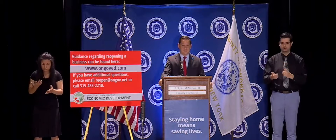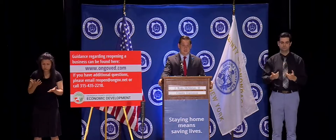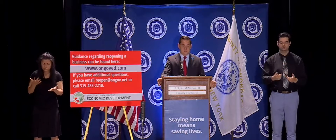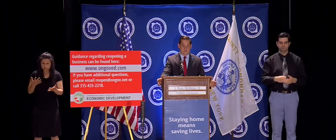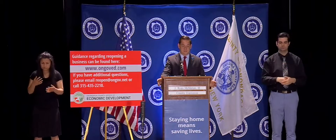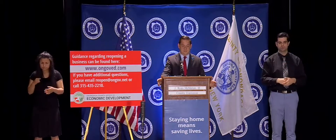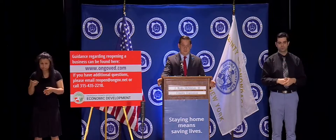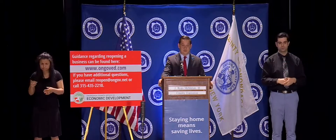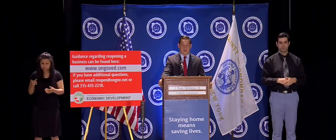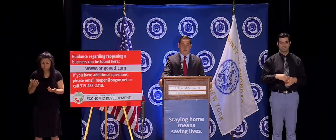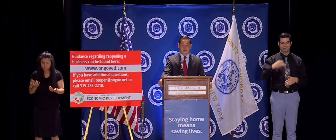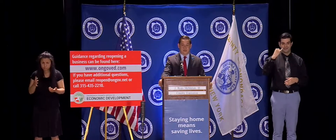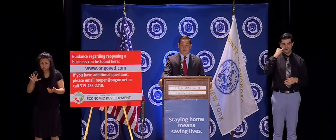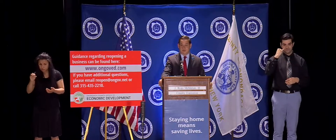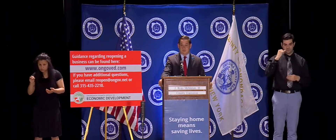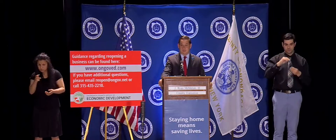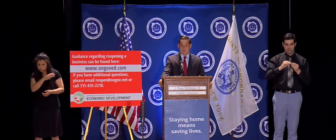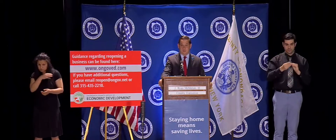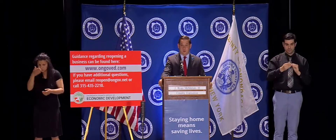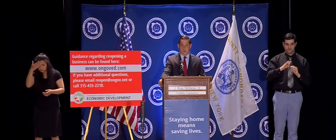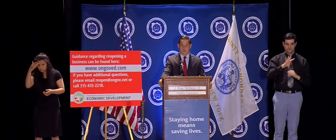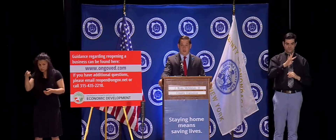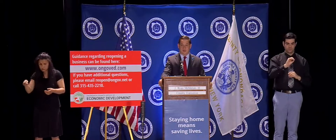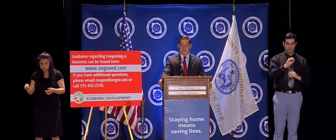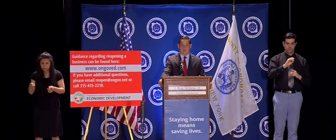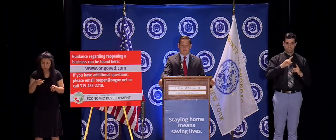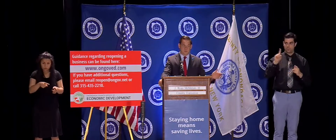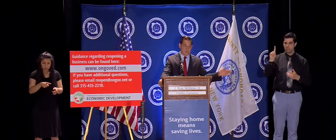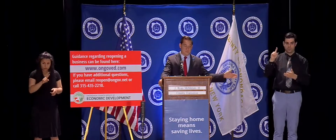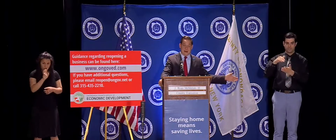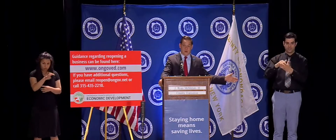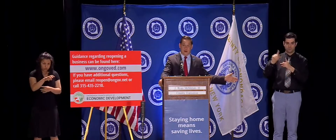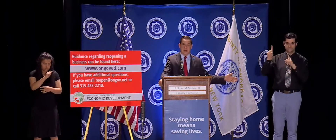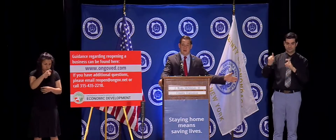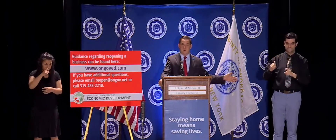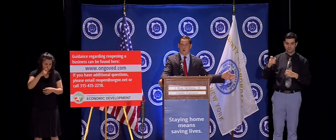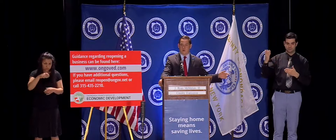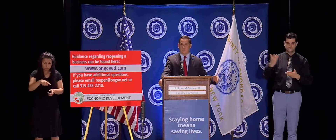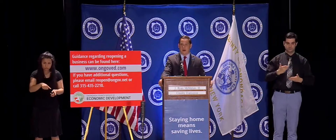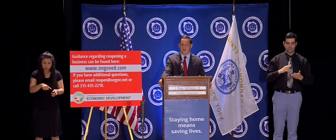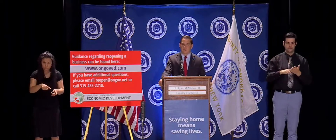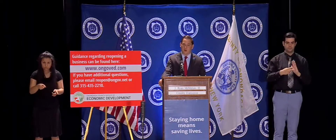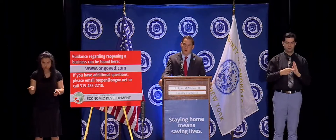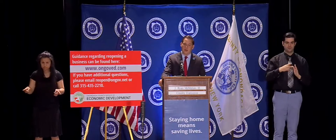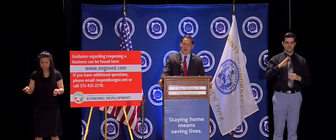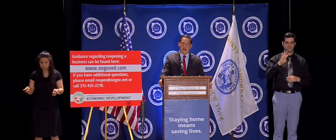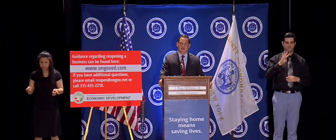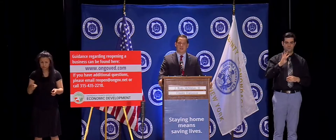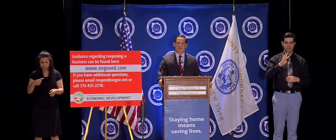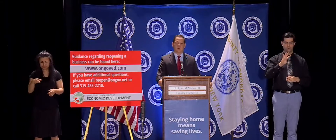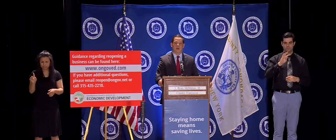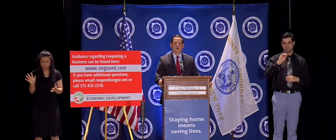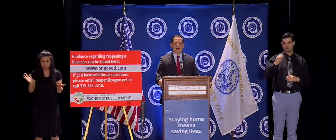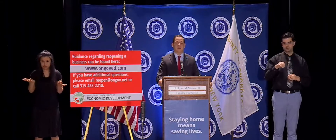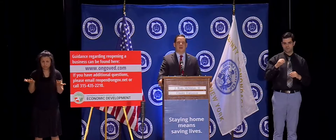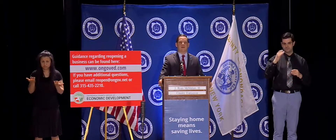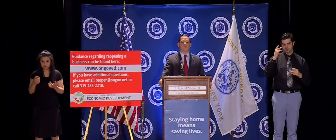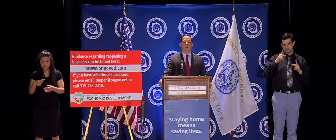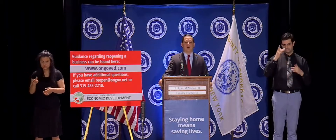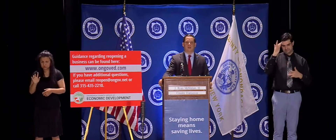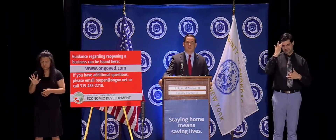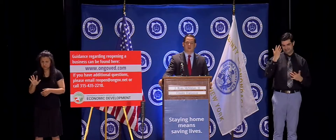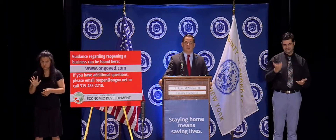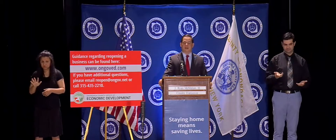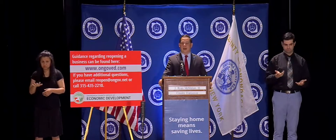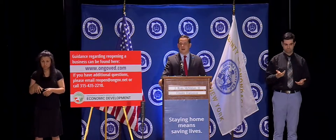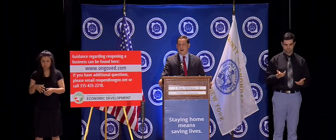tests, your infection rate's 4%. That's the better end of where we've been. So I think the way that we